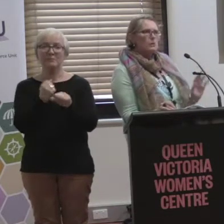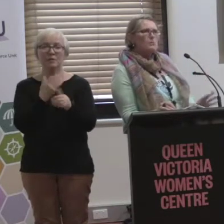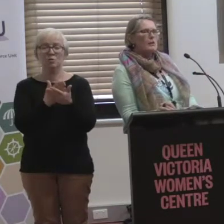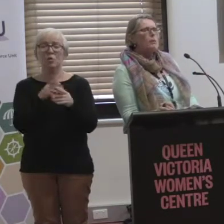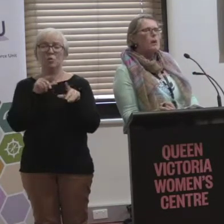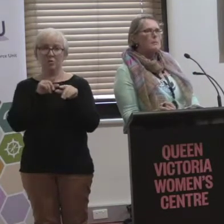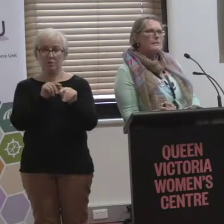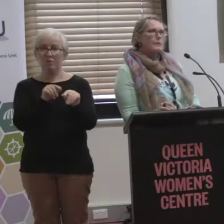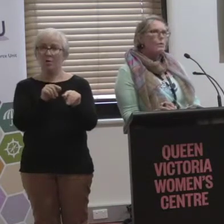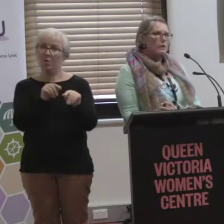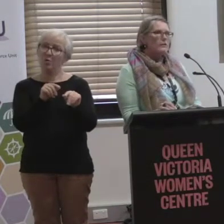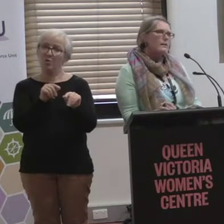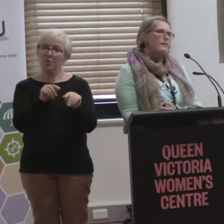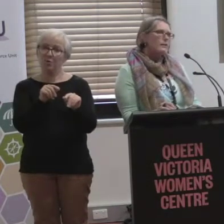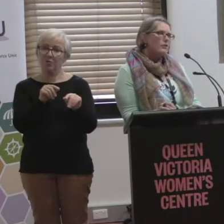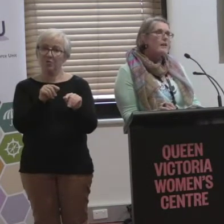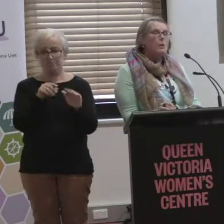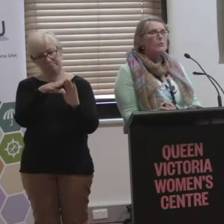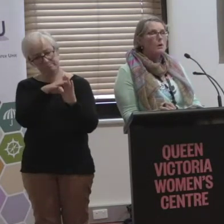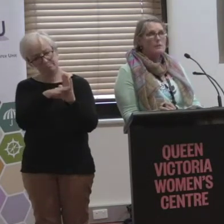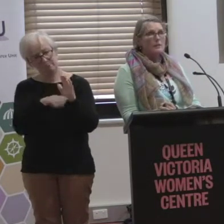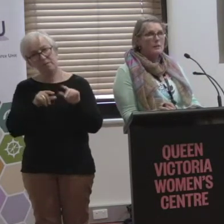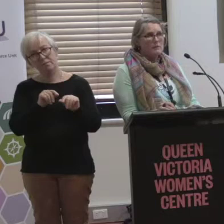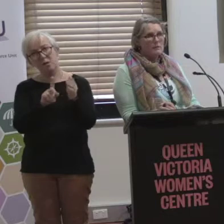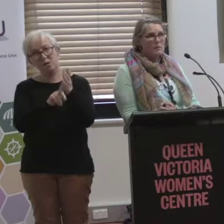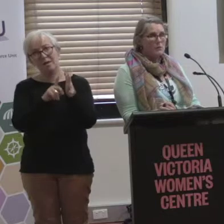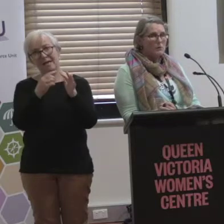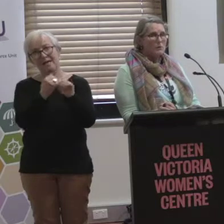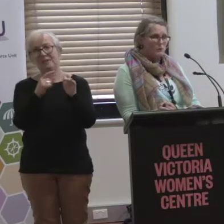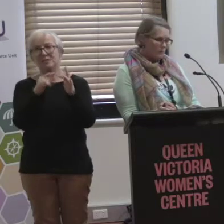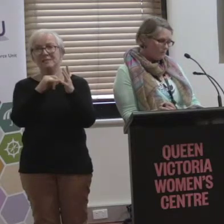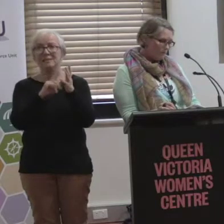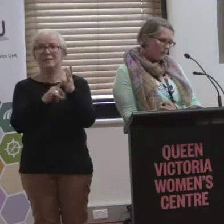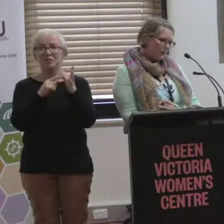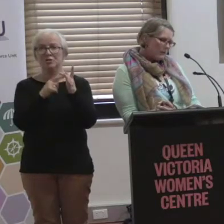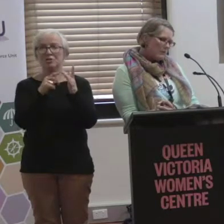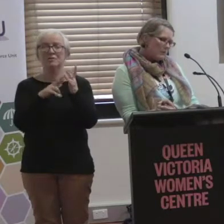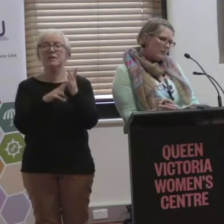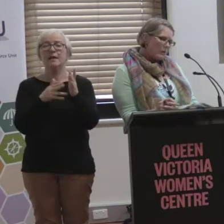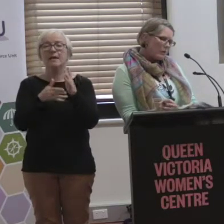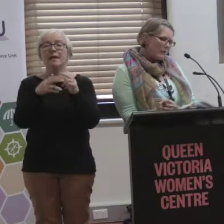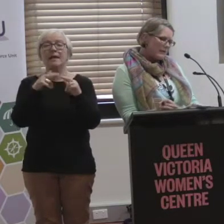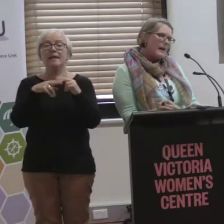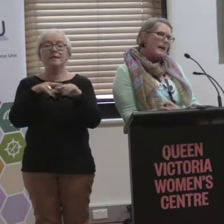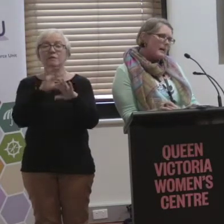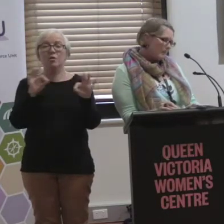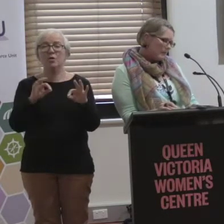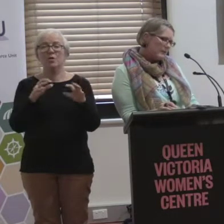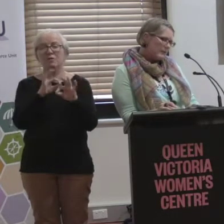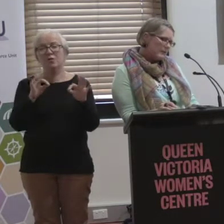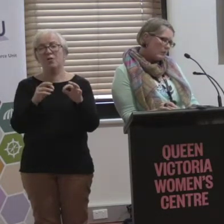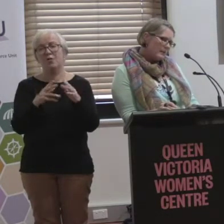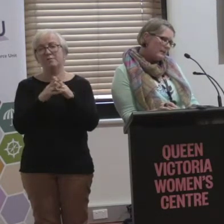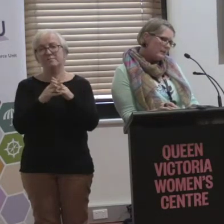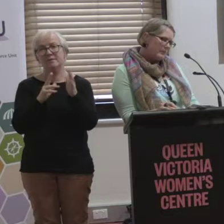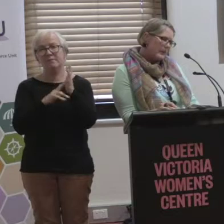done the formal requirements according to the legislation, otherwise it won't be a valid appointment or form. So the formal requirements are